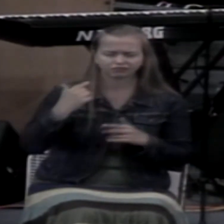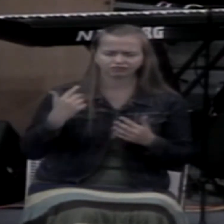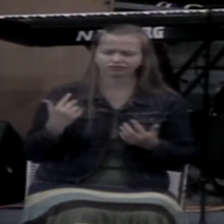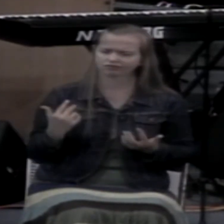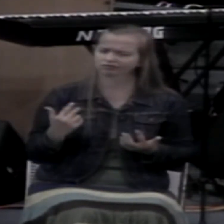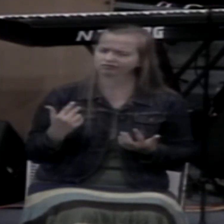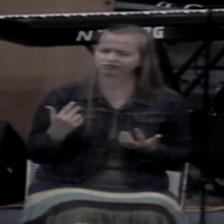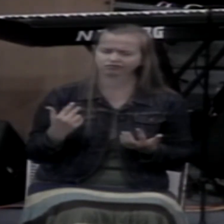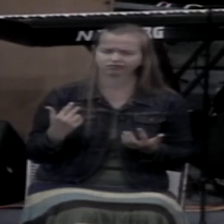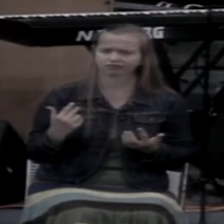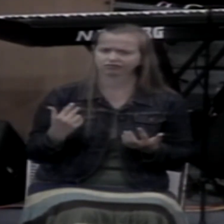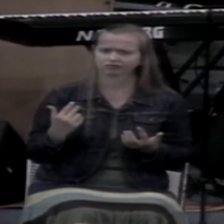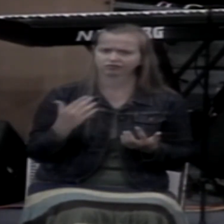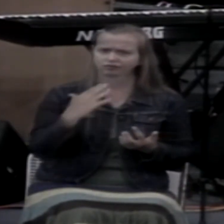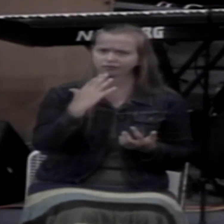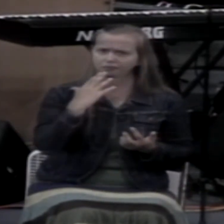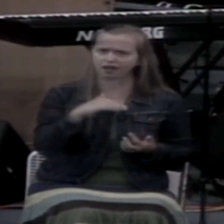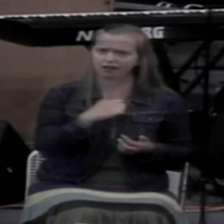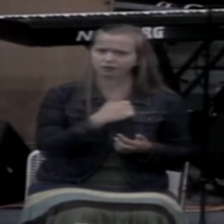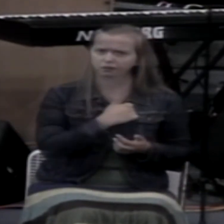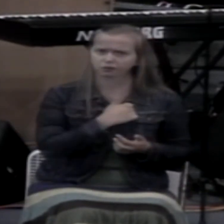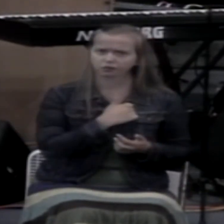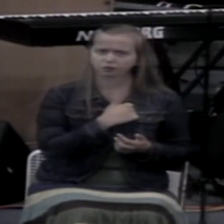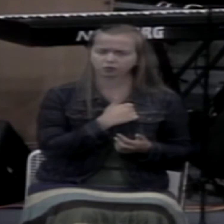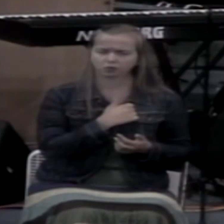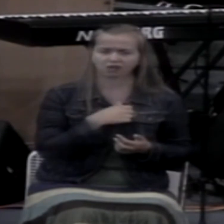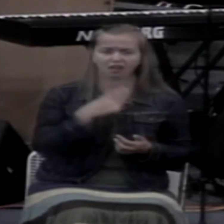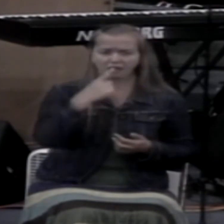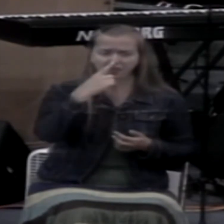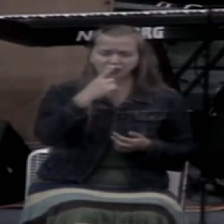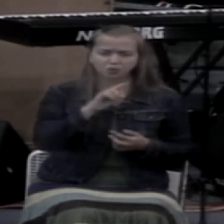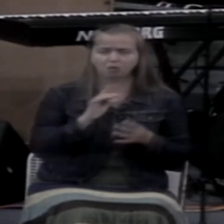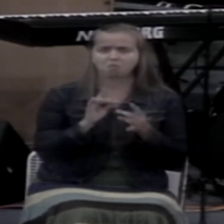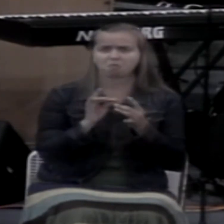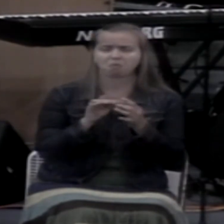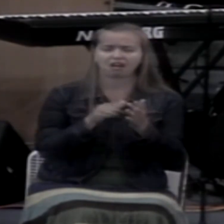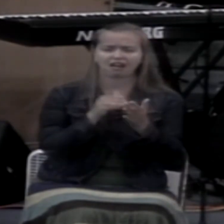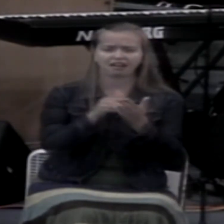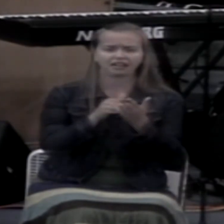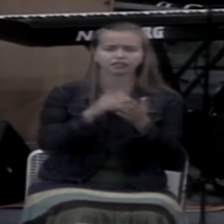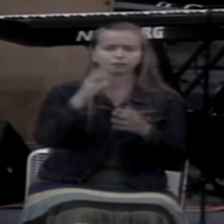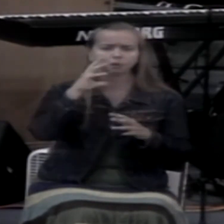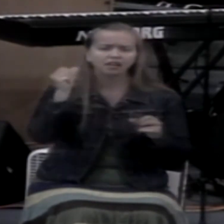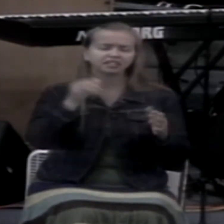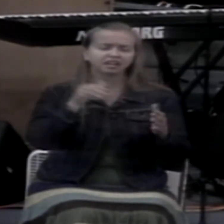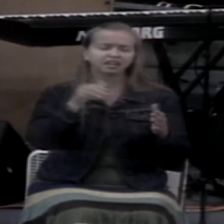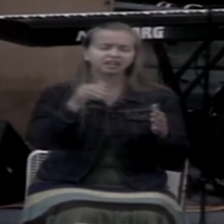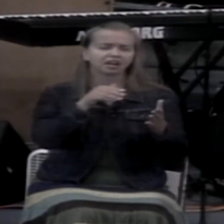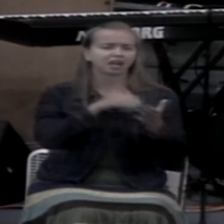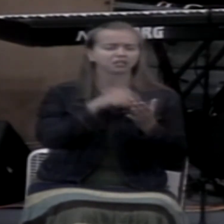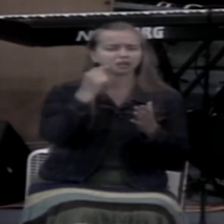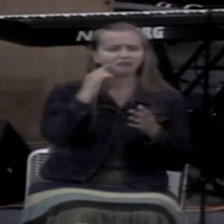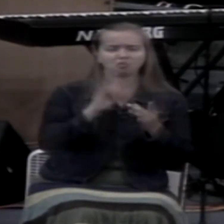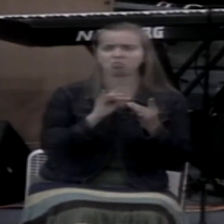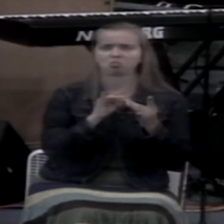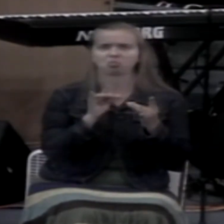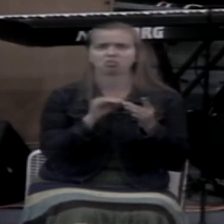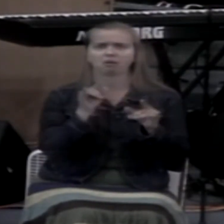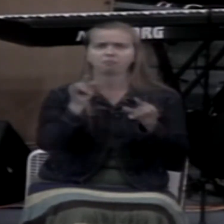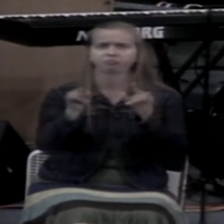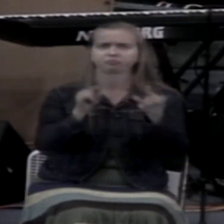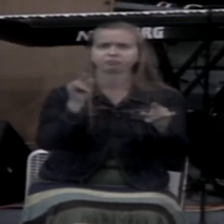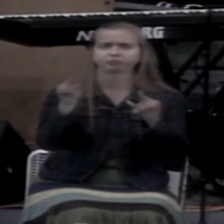think for a New York second about talking about their pastor or somebody else that they don't particularly like. Where do we